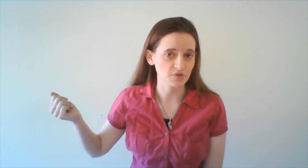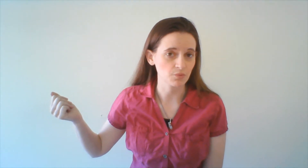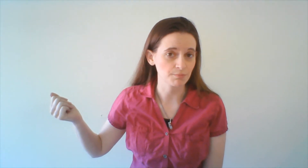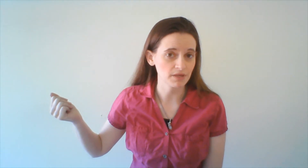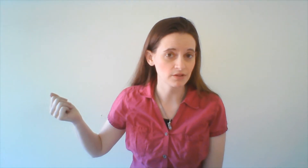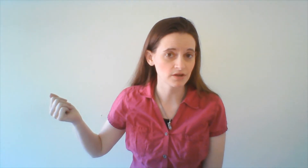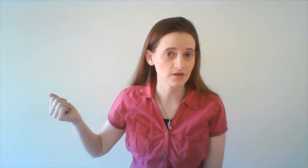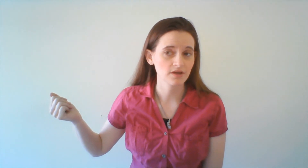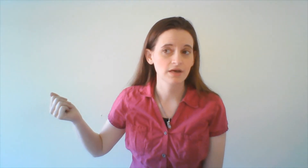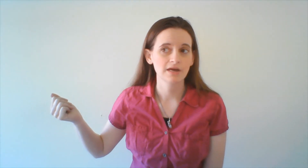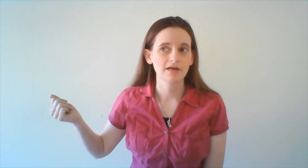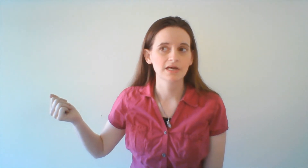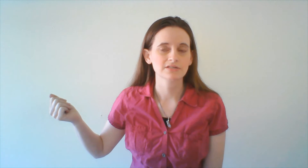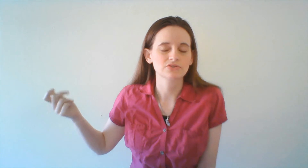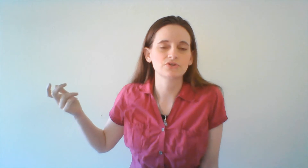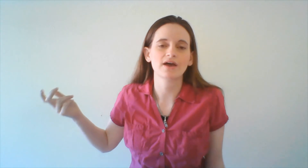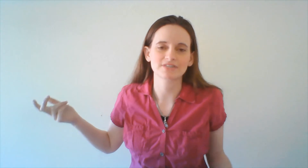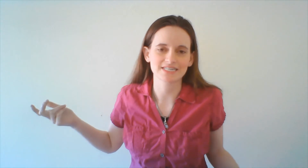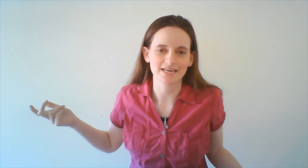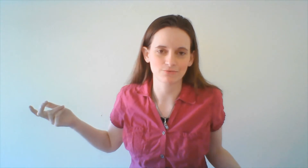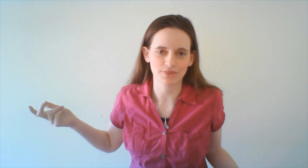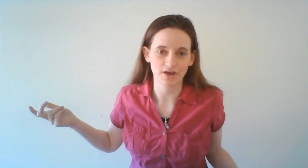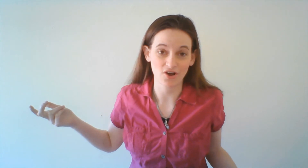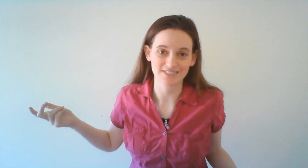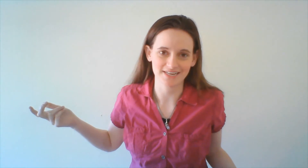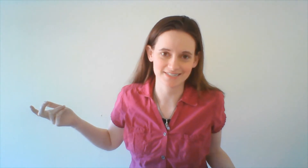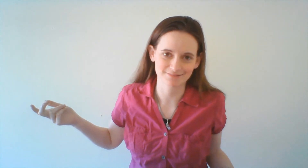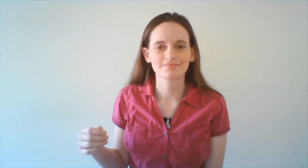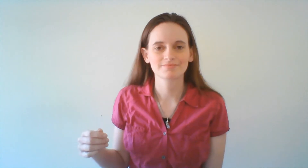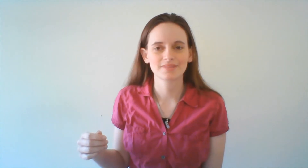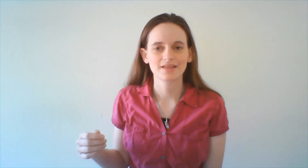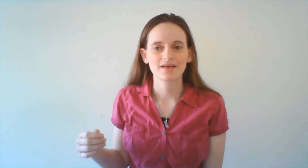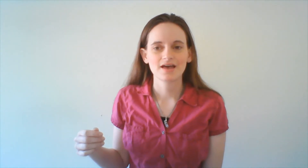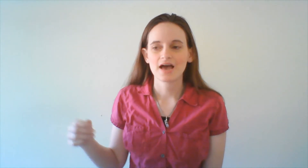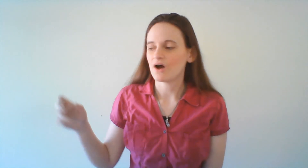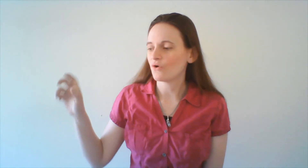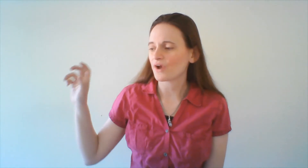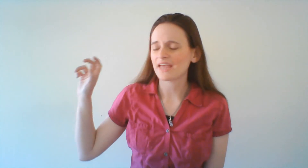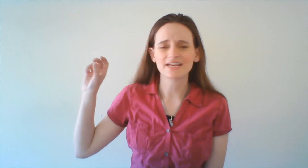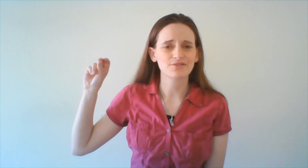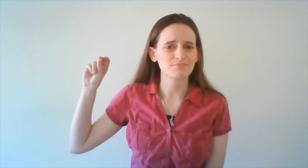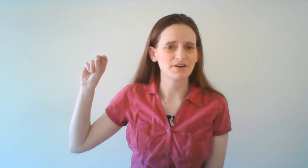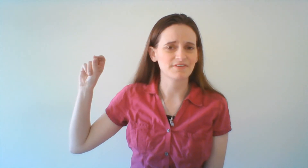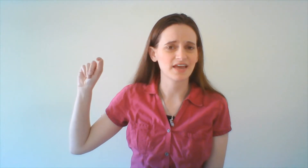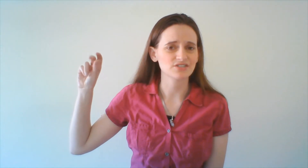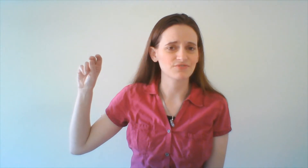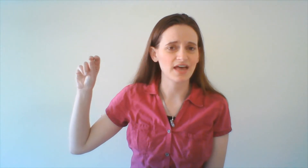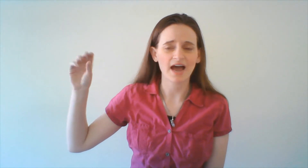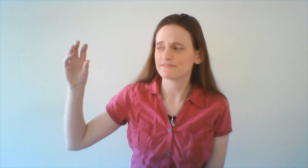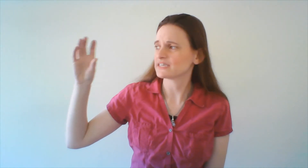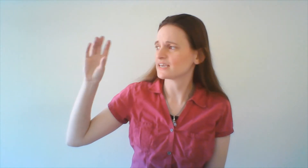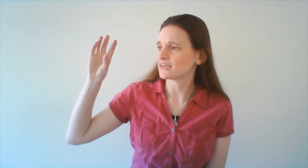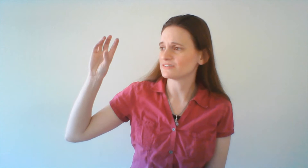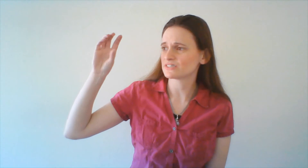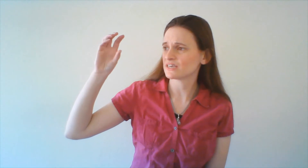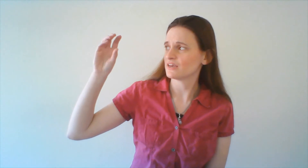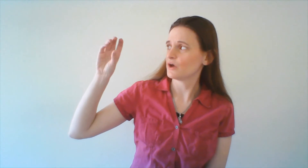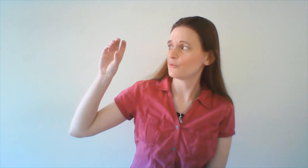with milk, so you have to take it within context. Or any other modification for that, I've seen kids with